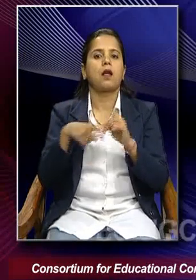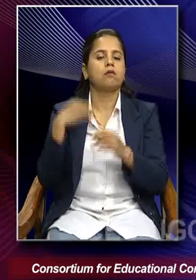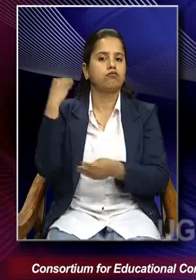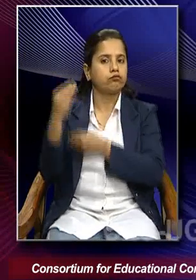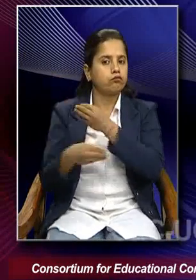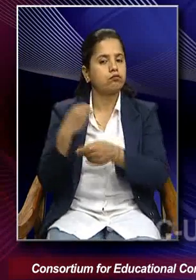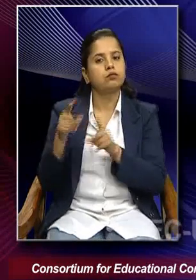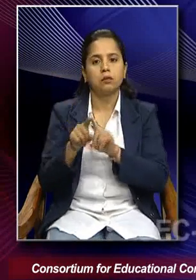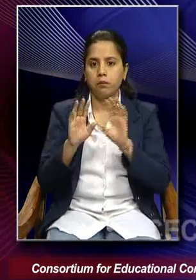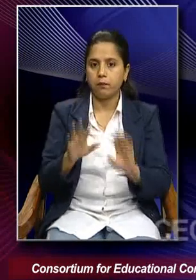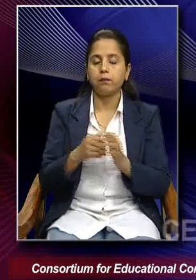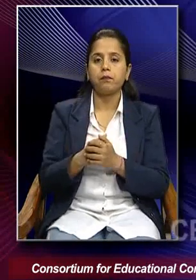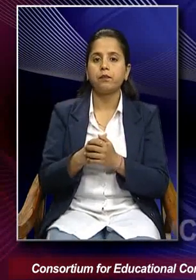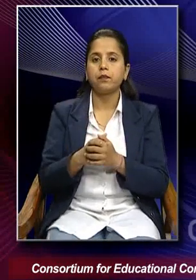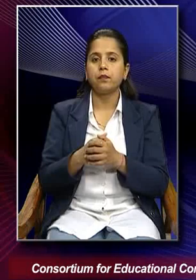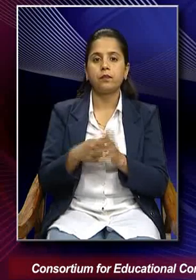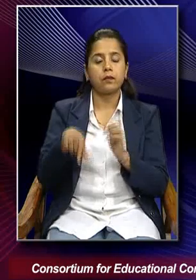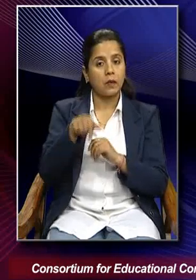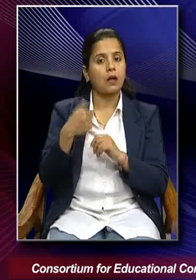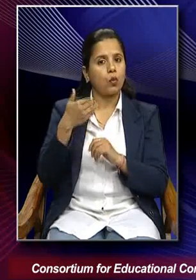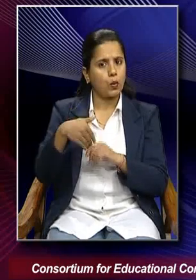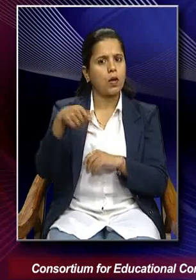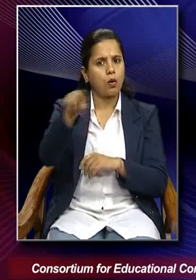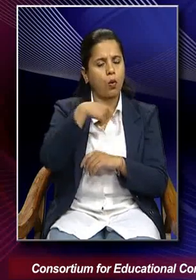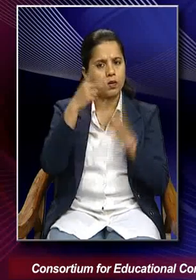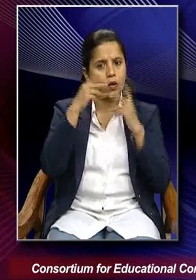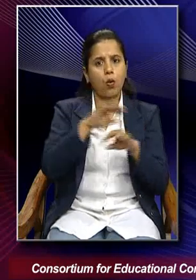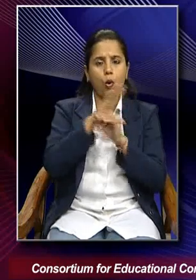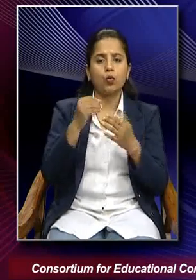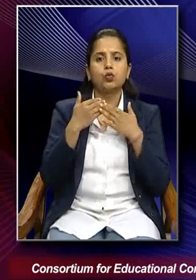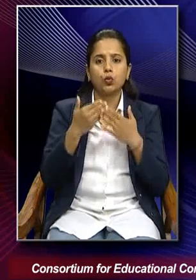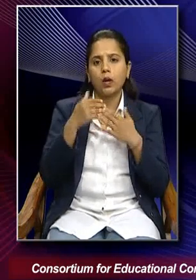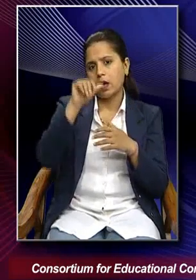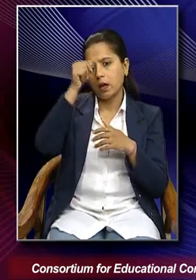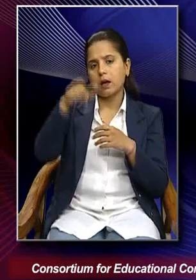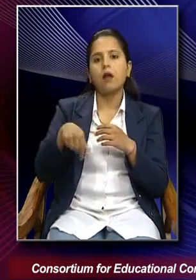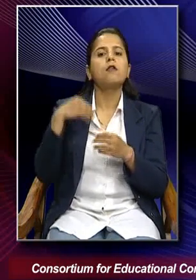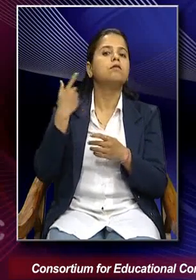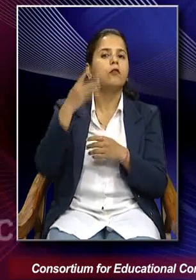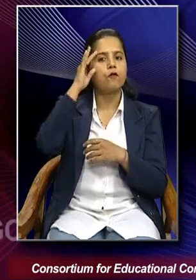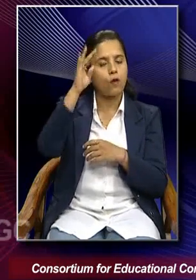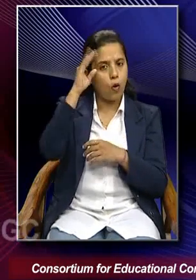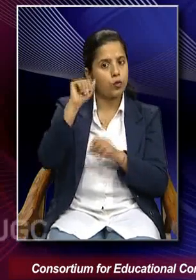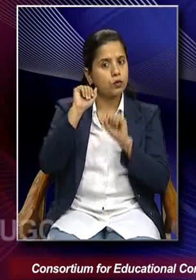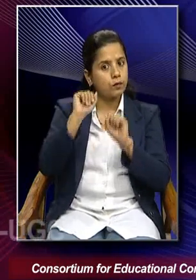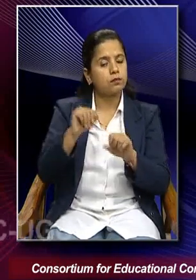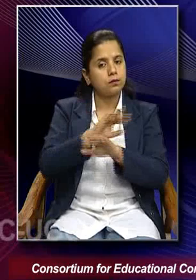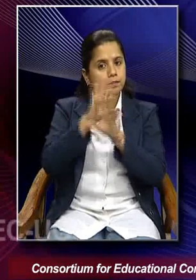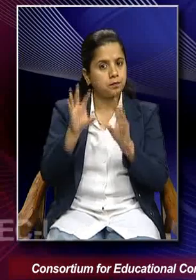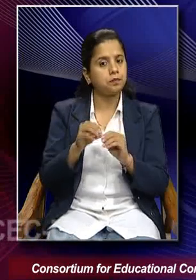well. Because as we will see that all the schools of Indian philosophy,